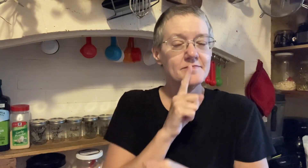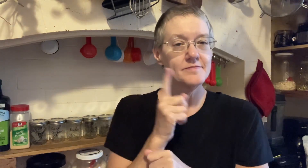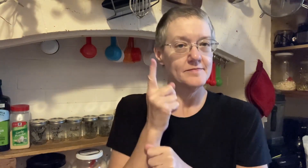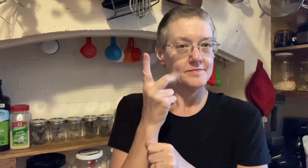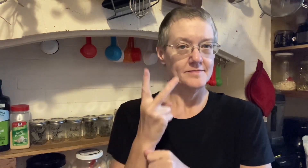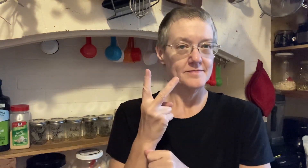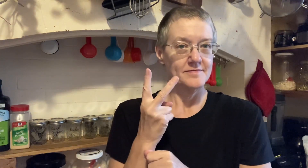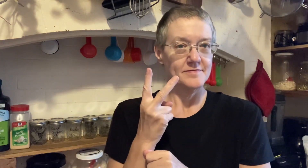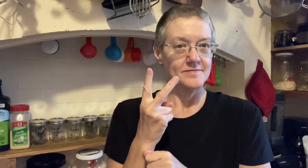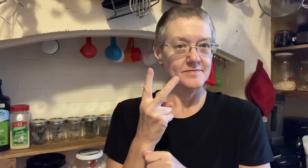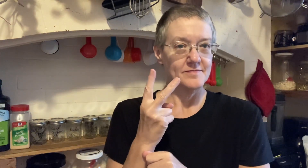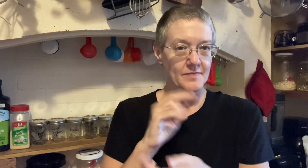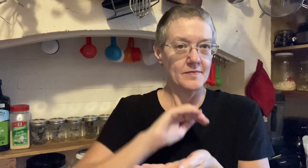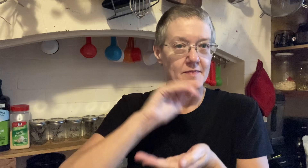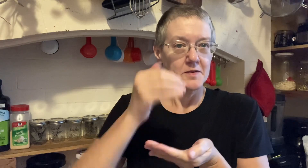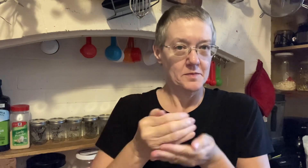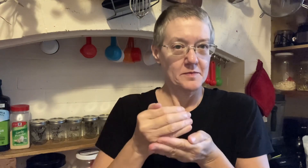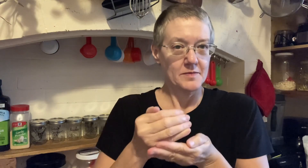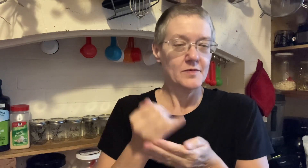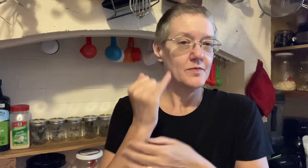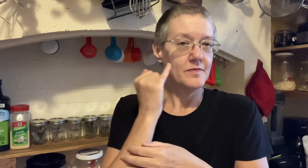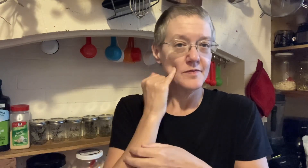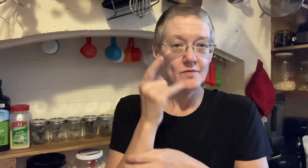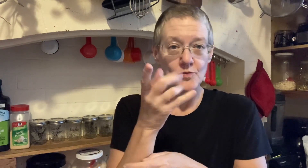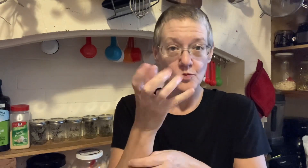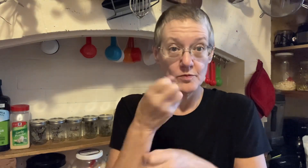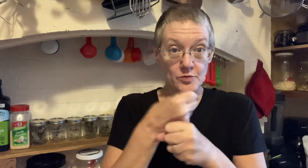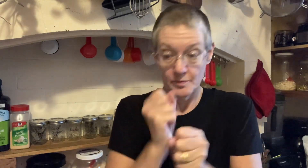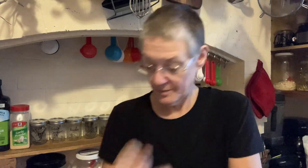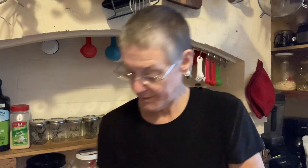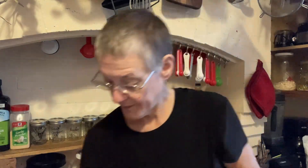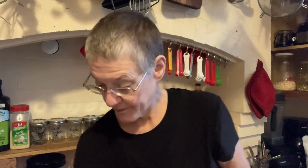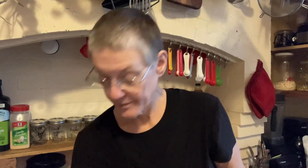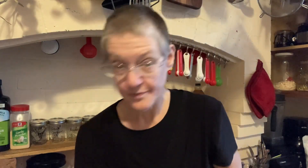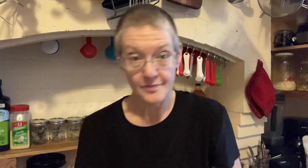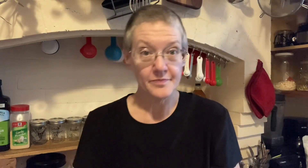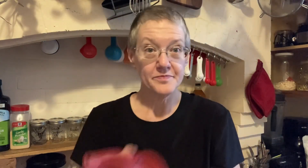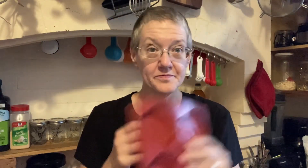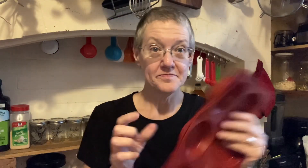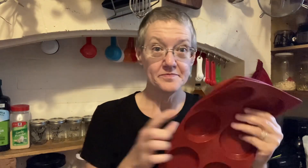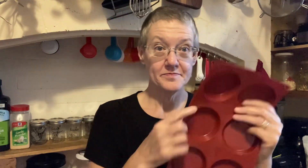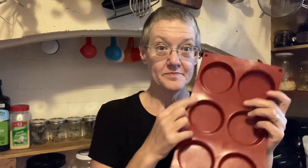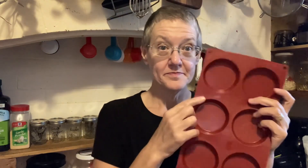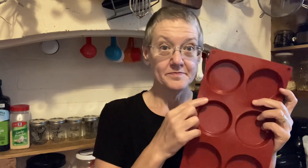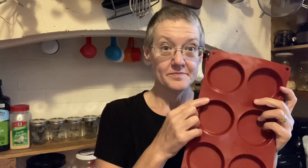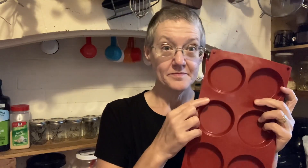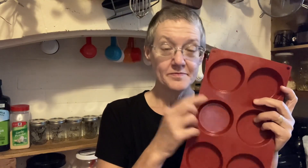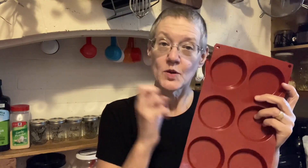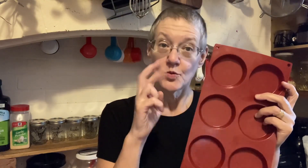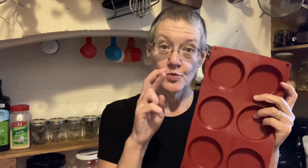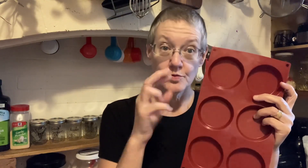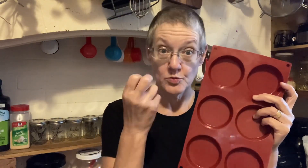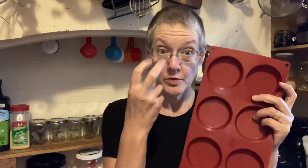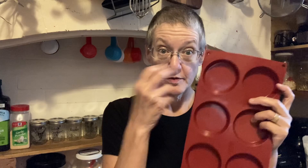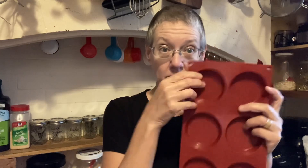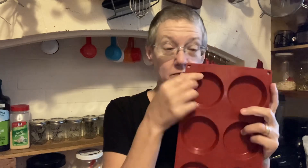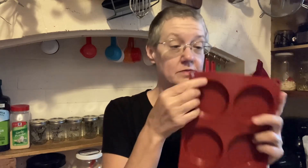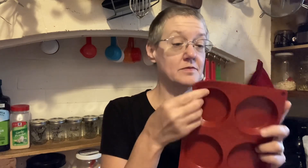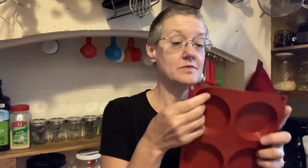12. Well, we only made half that amount this time. So if you want to make these in little cups and make 12